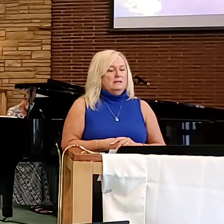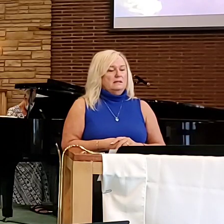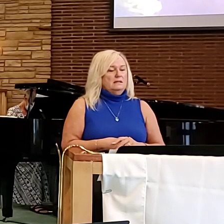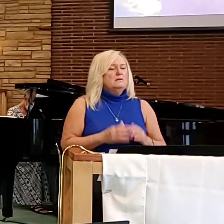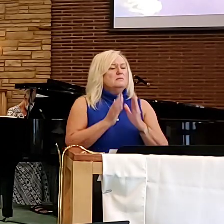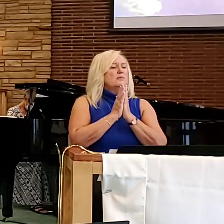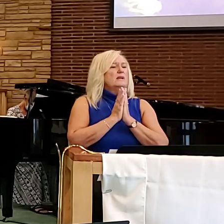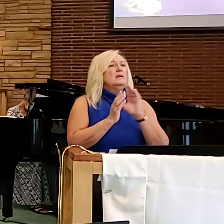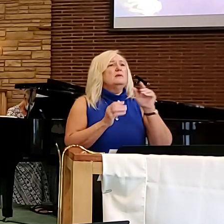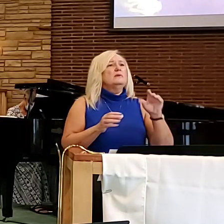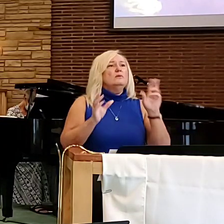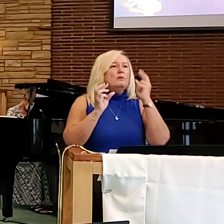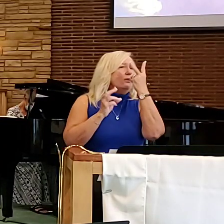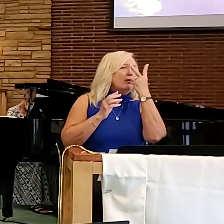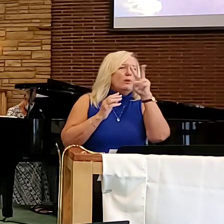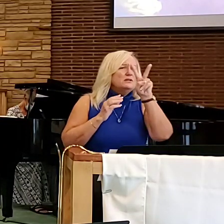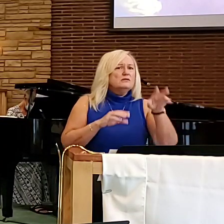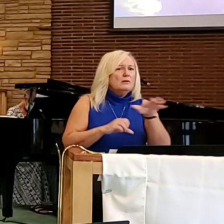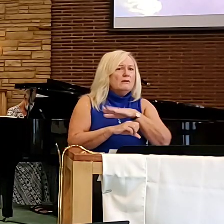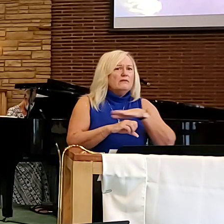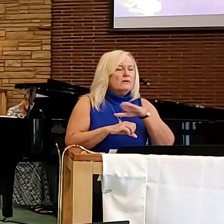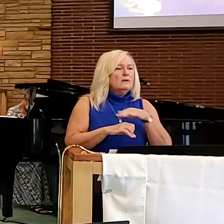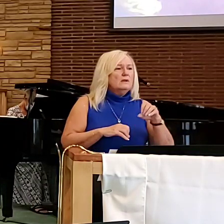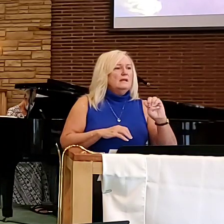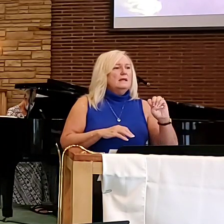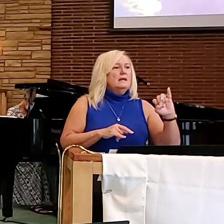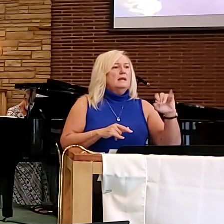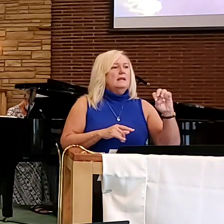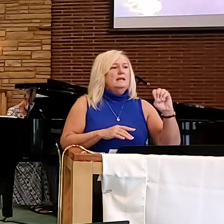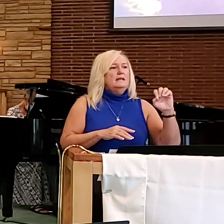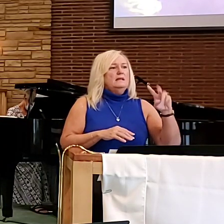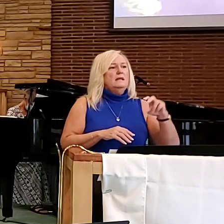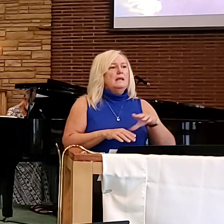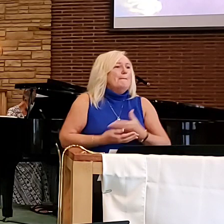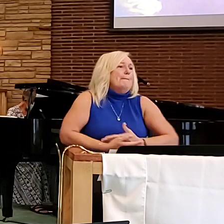We pray that you would watch over Eileen and baby Eleanor.